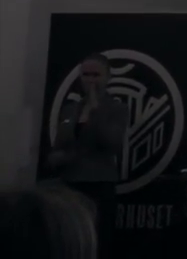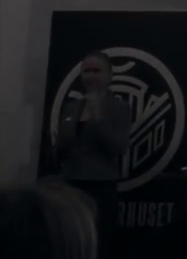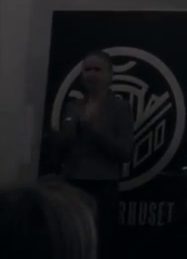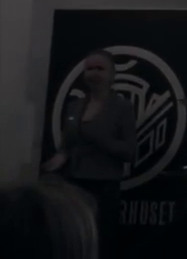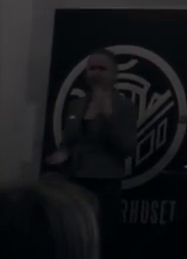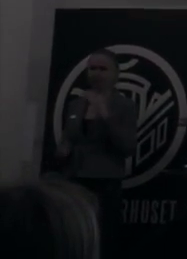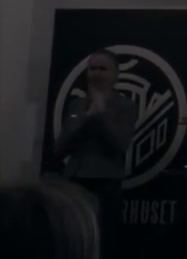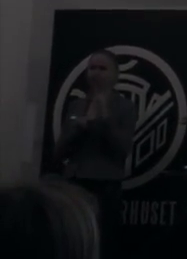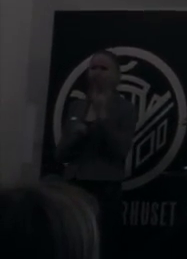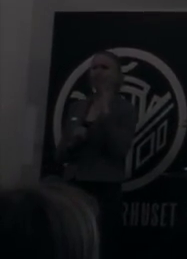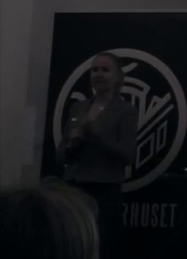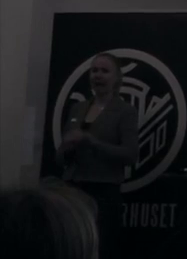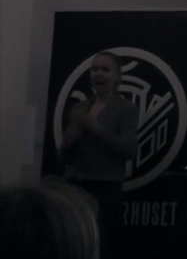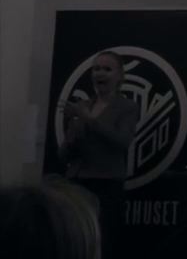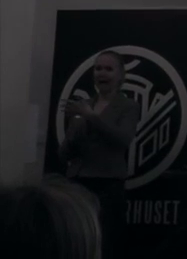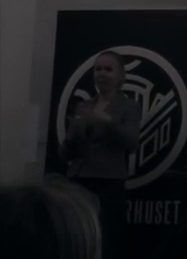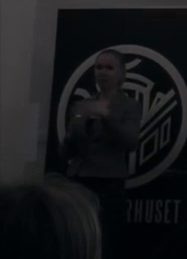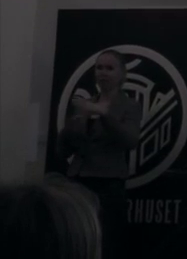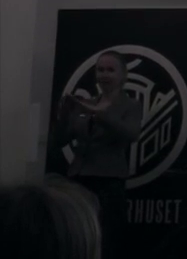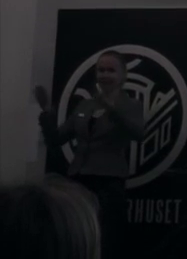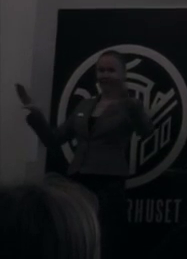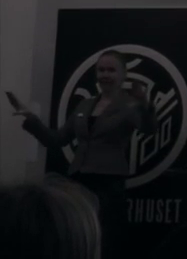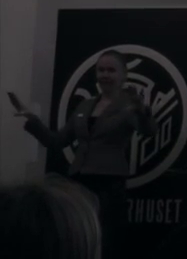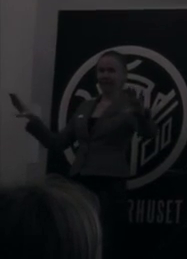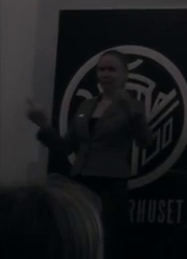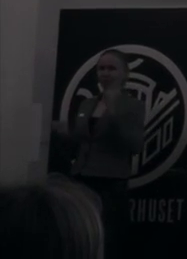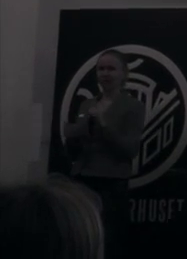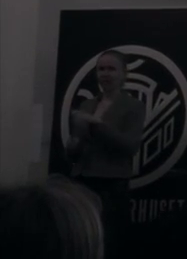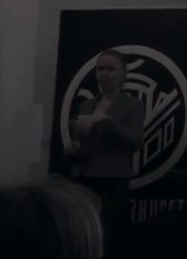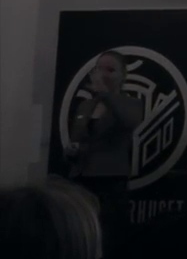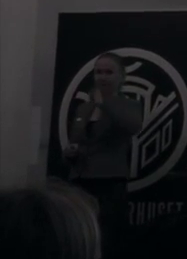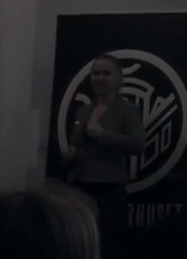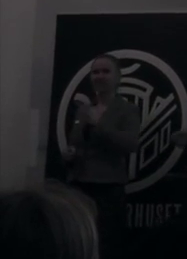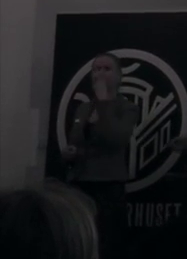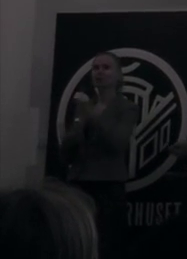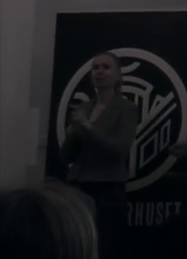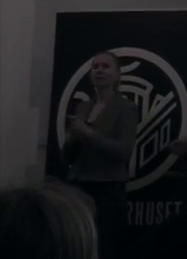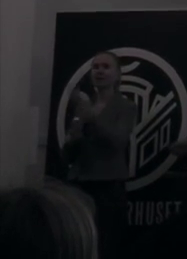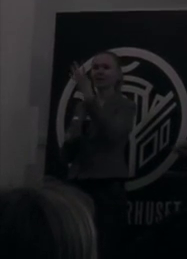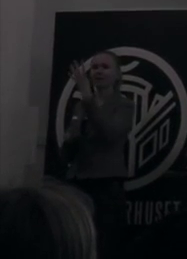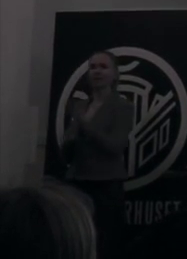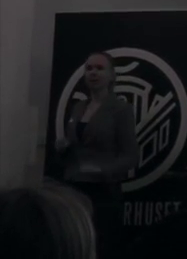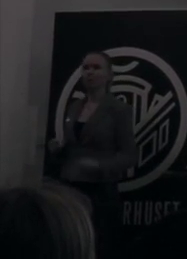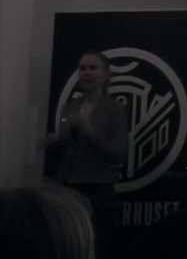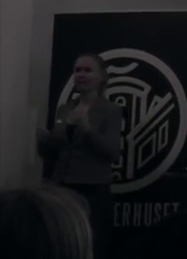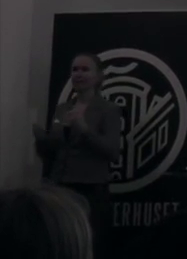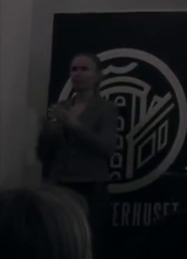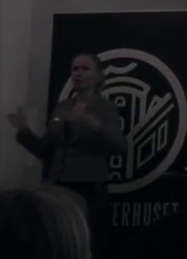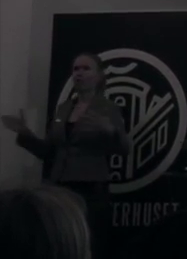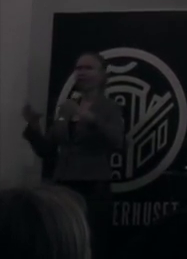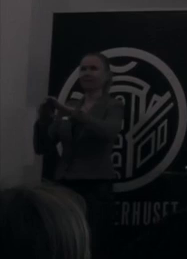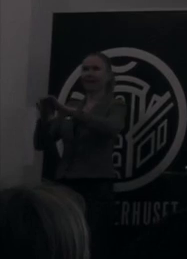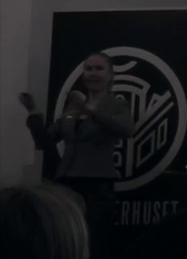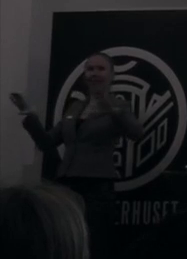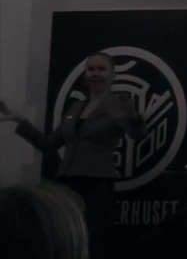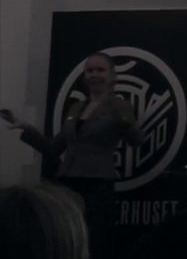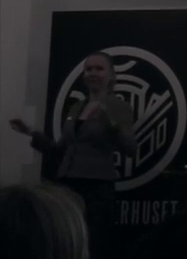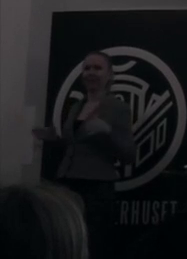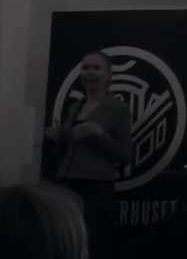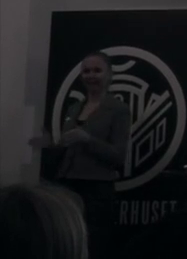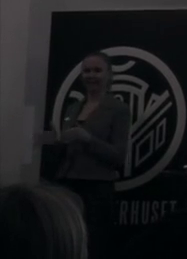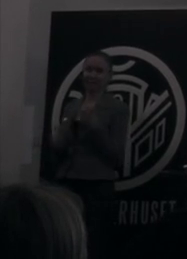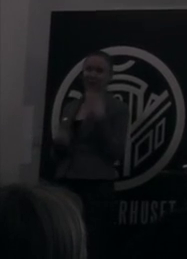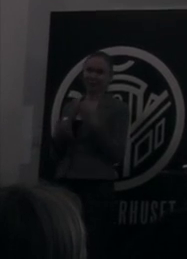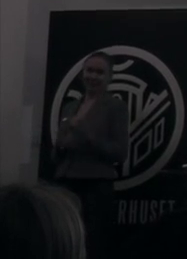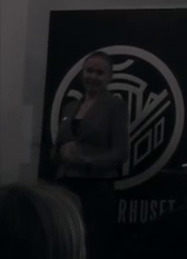is that if you had a street-long rainbow flag, you might have 40 people, but it would seem like 400 because big flag in the street. So it's a very good thing